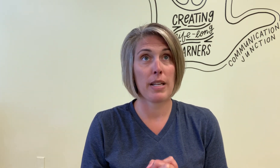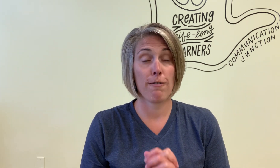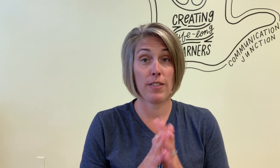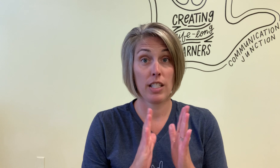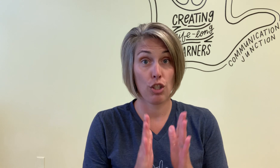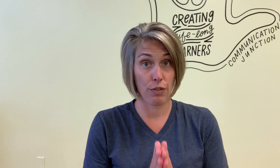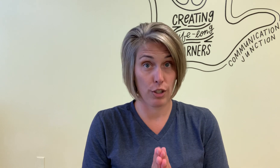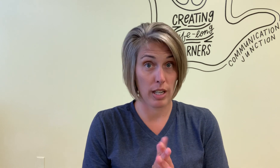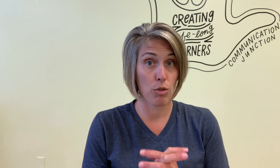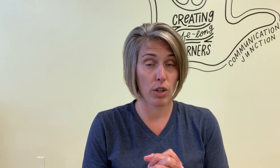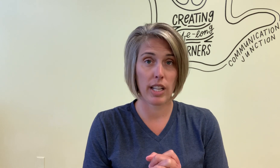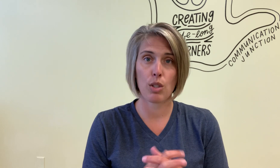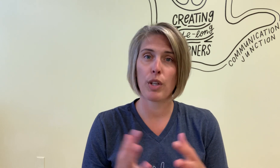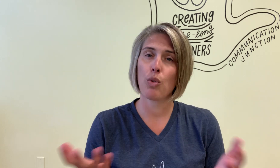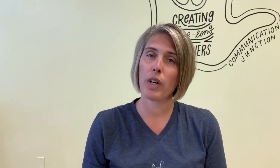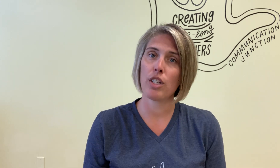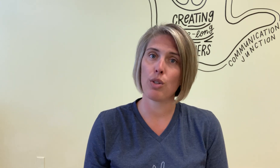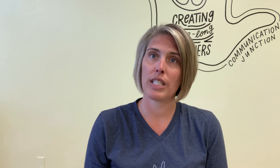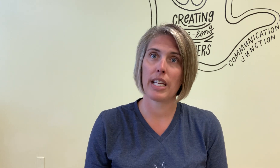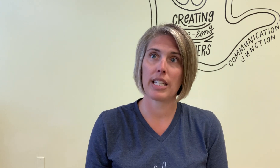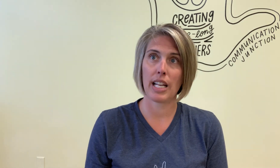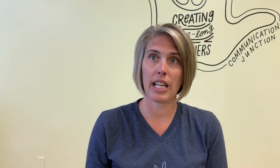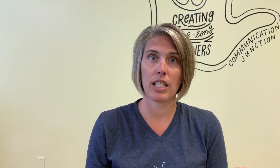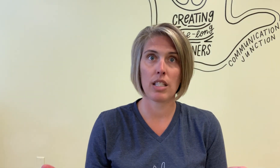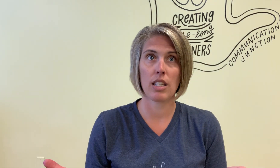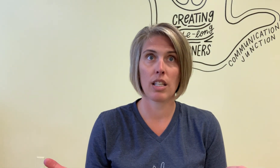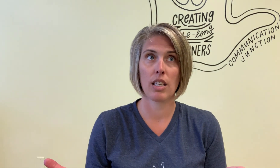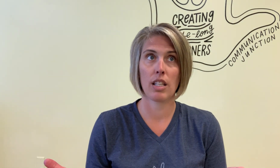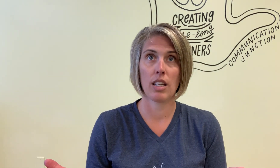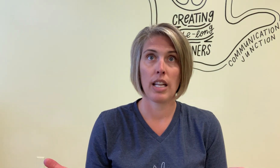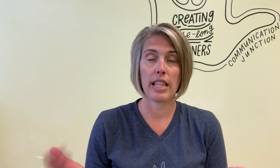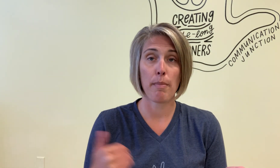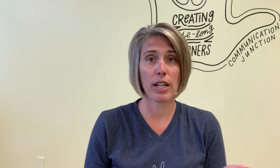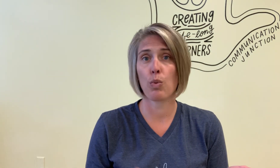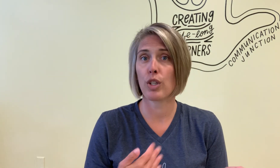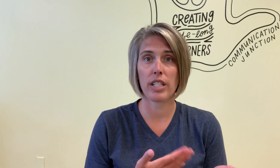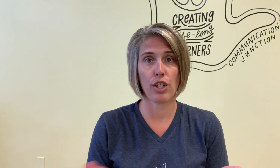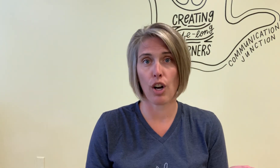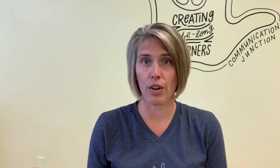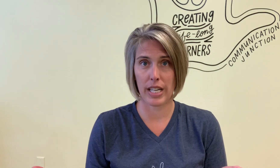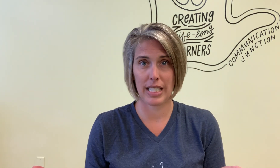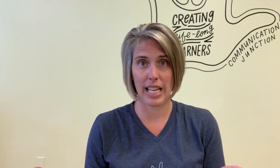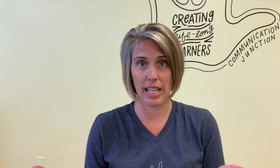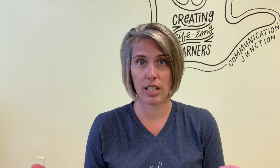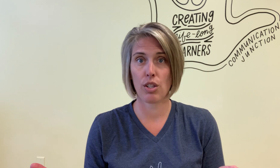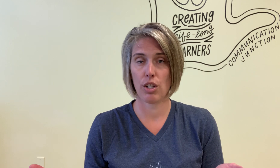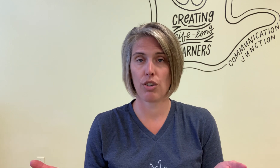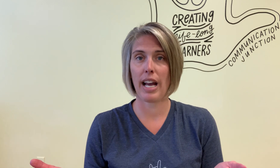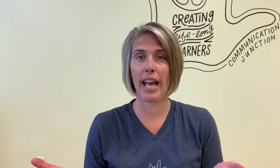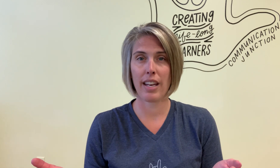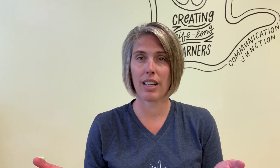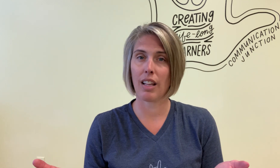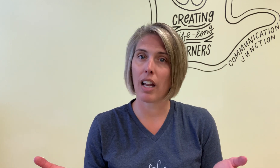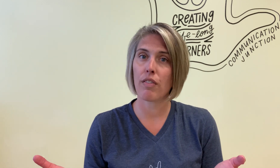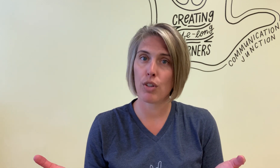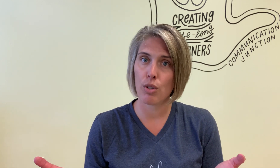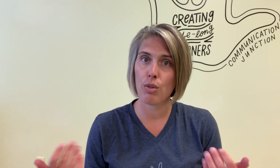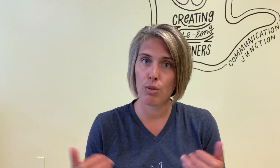if this is your first time joining us, what you want to do is take signs that match words that you're already saying so that you're not adding a lot of new